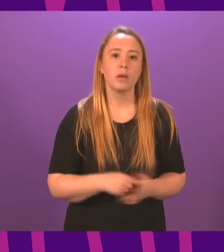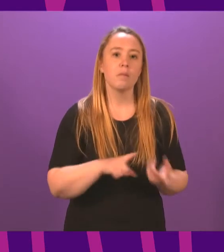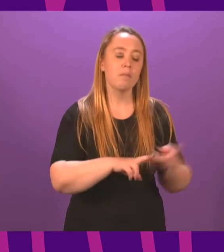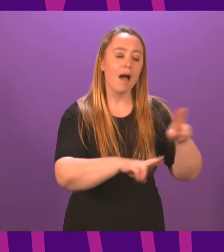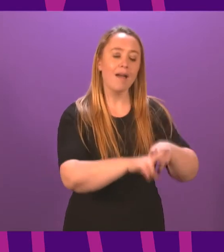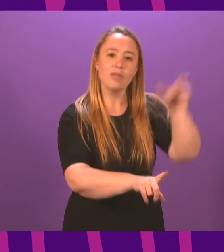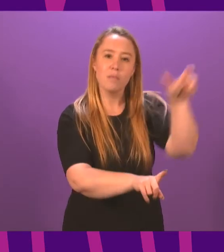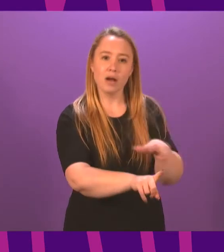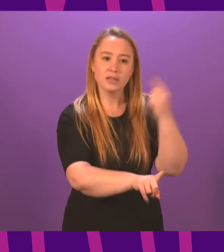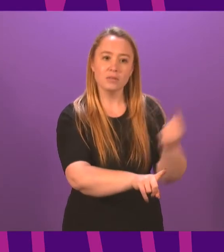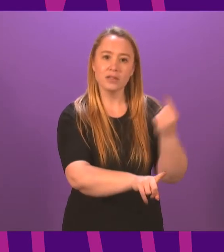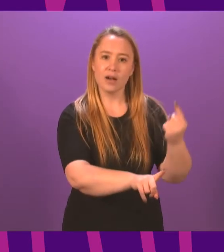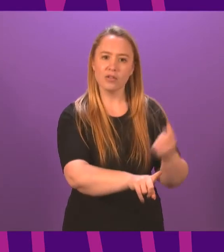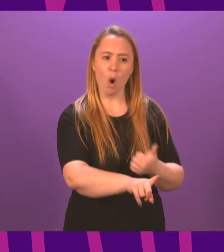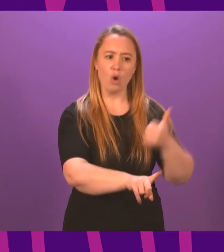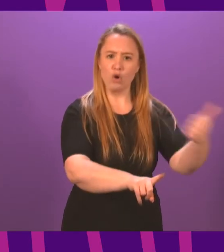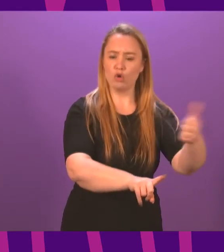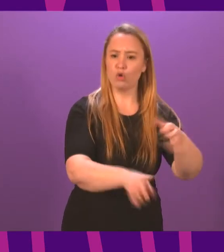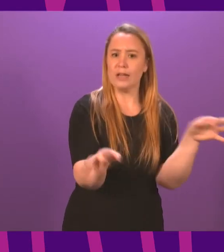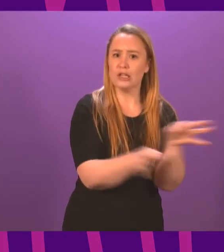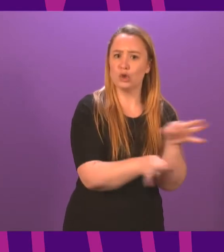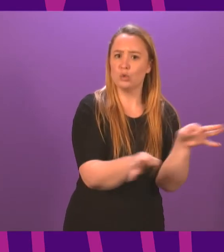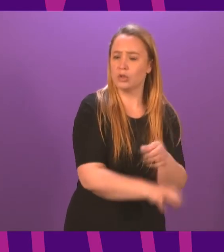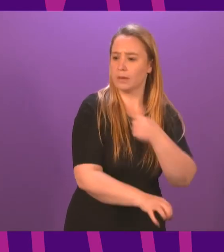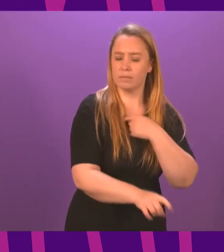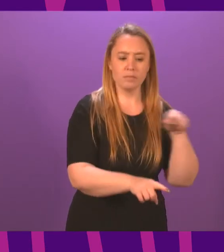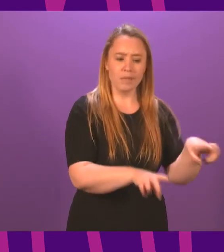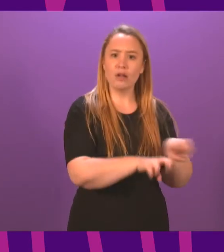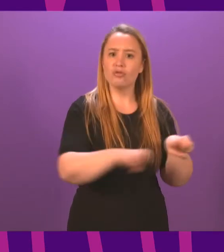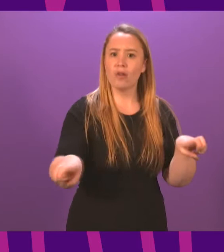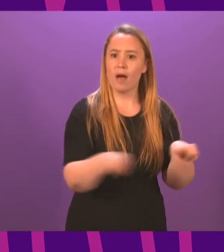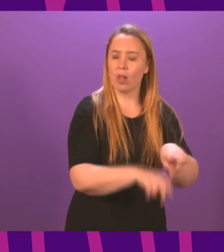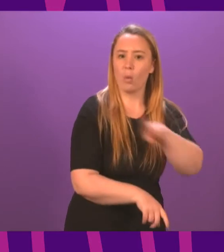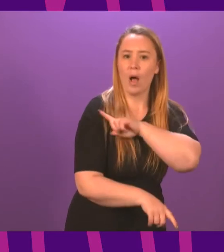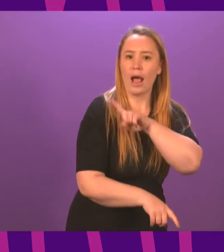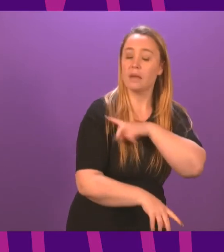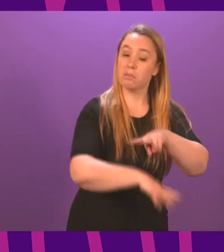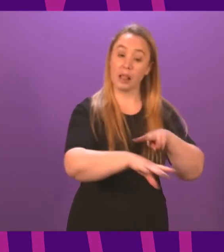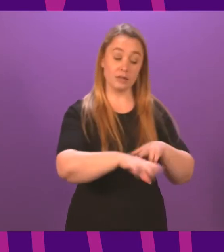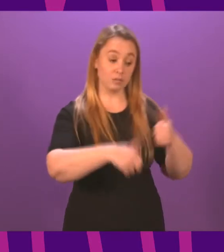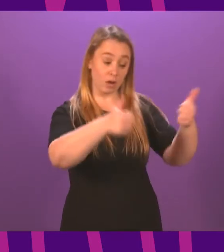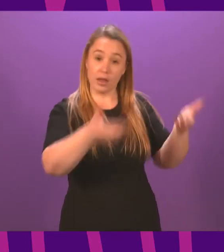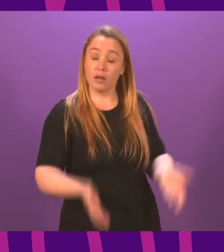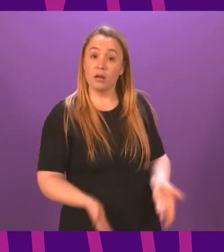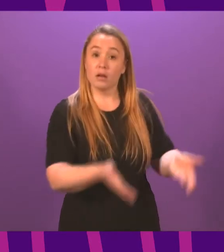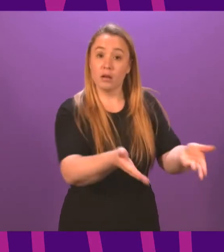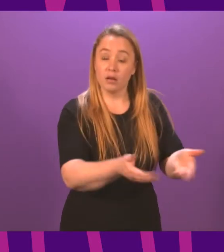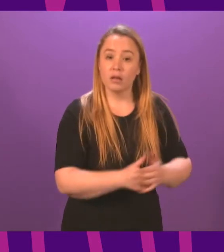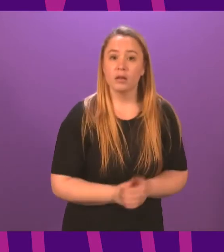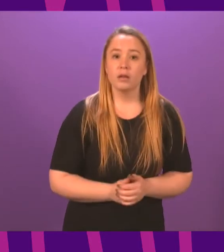reasonable excuse for entering or remaining in an area, they may continue about their business. There are